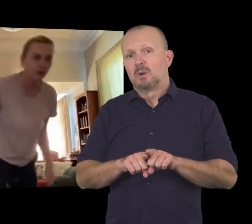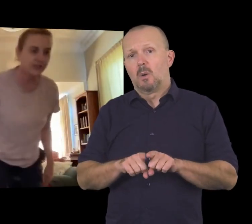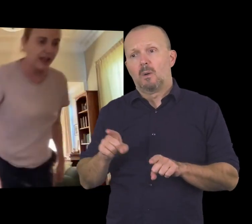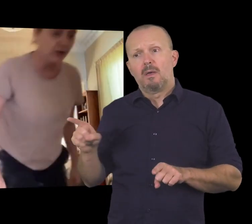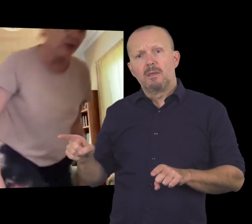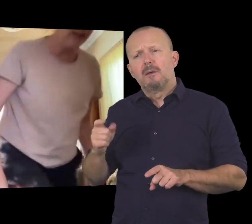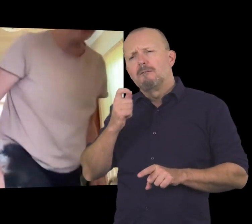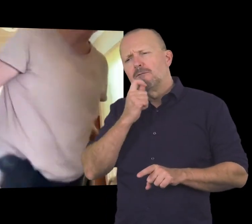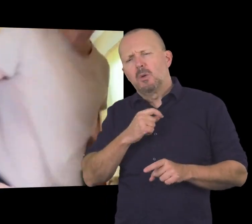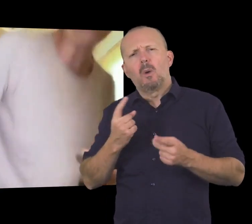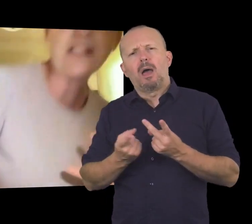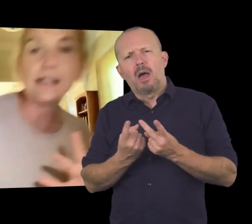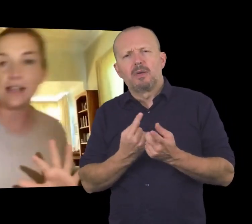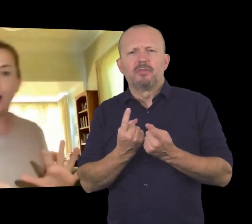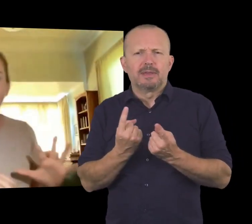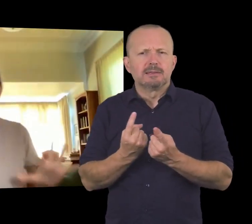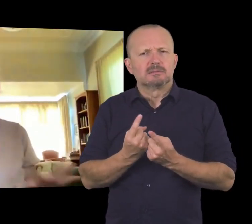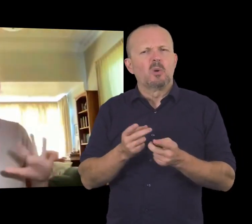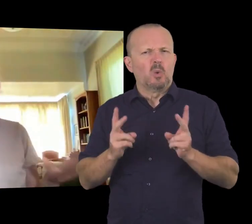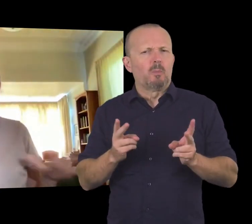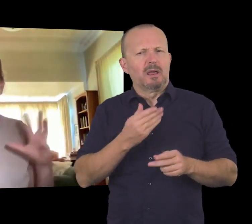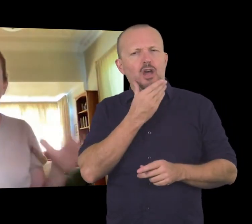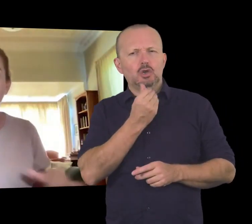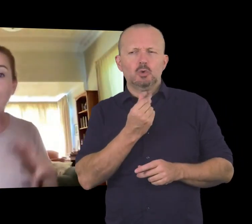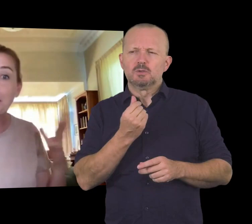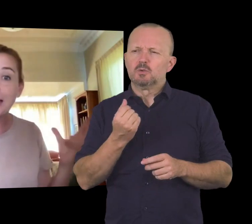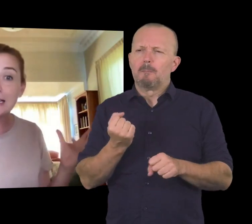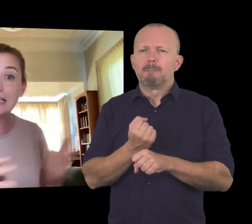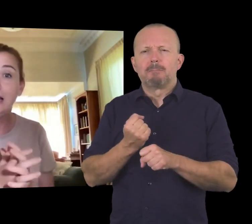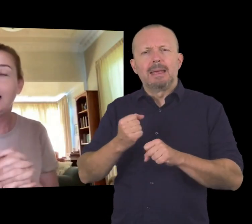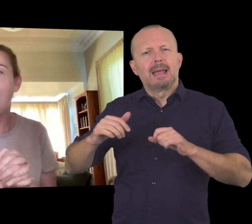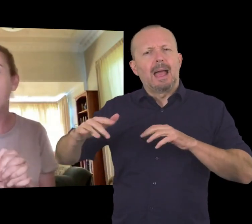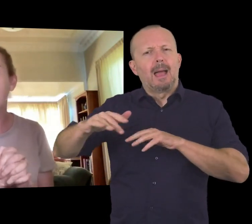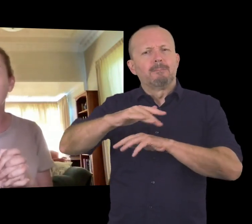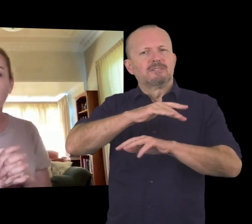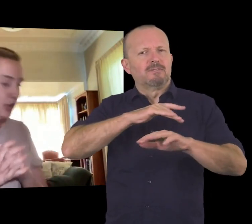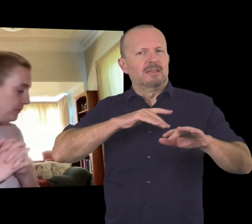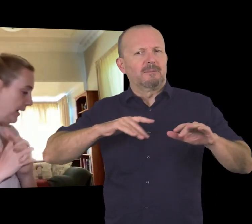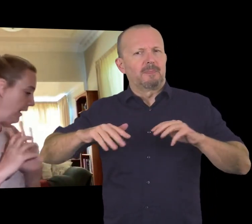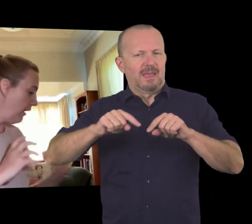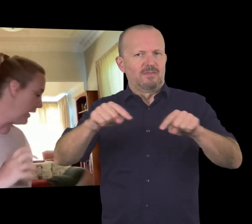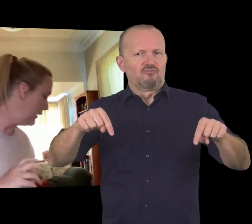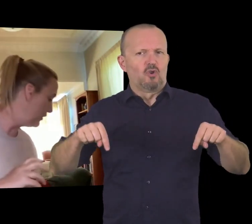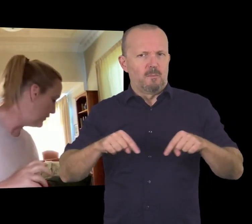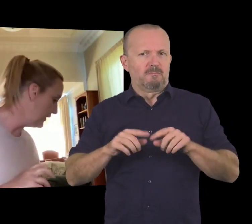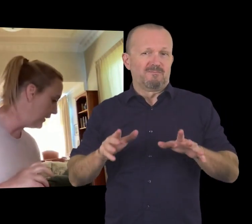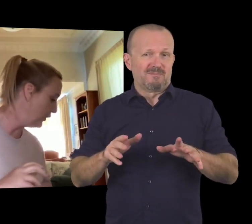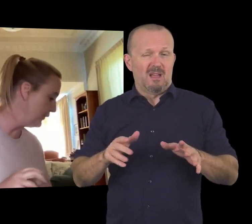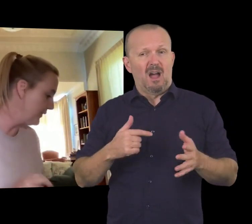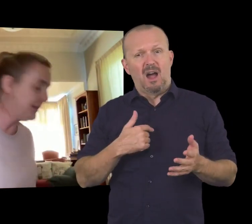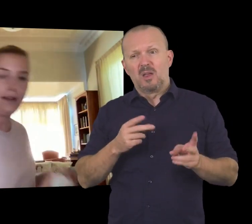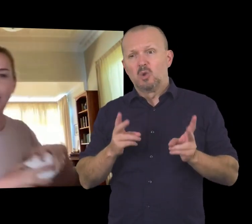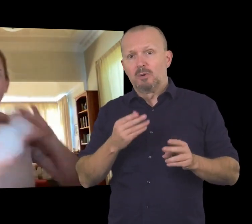And also there are a few other things that I usually use to create some ambience in the room. I